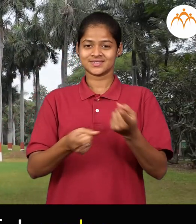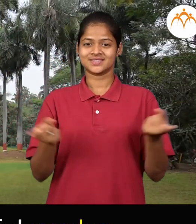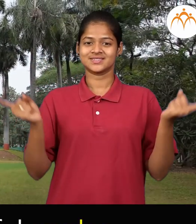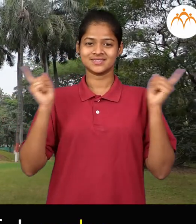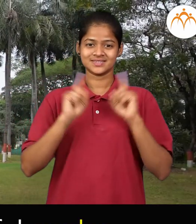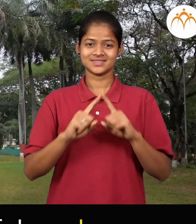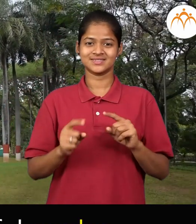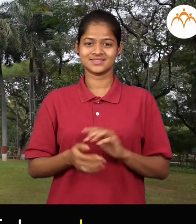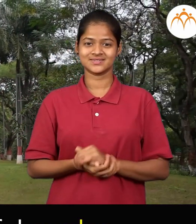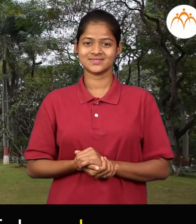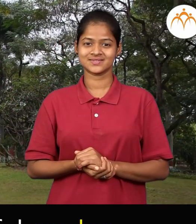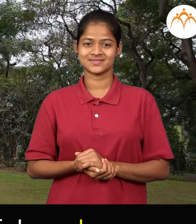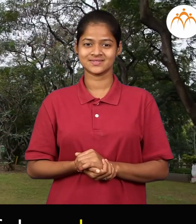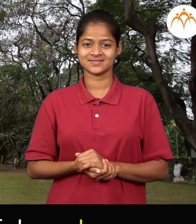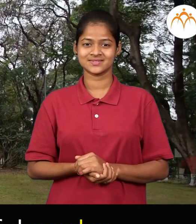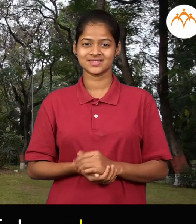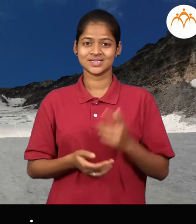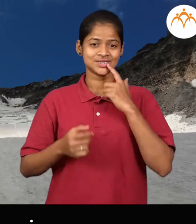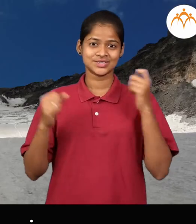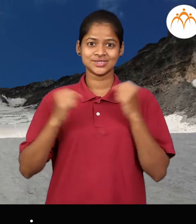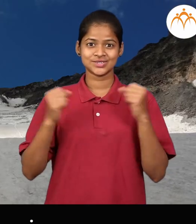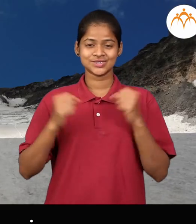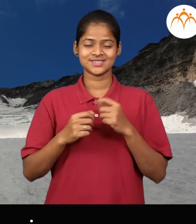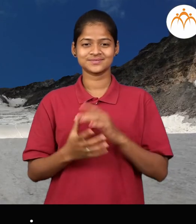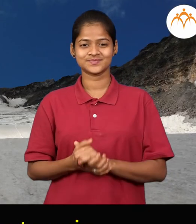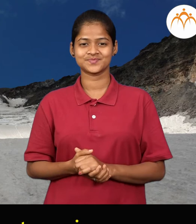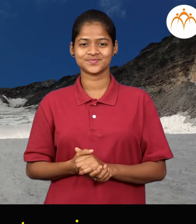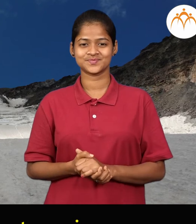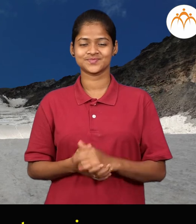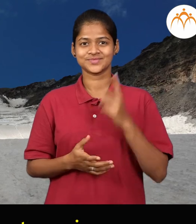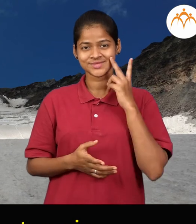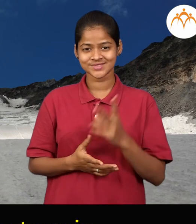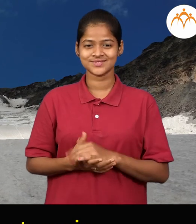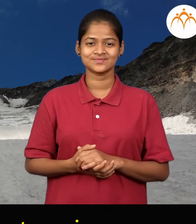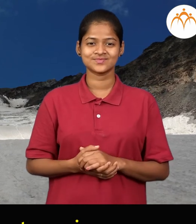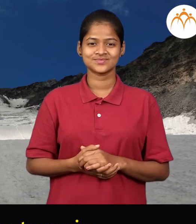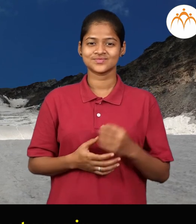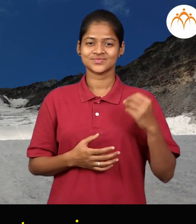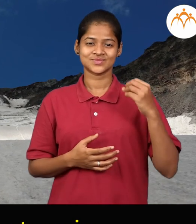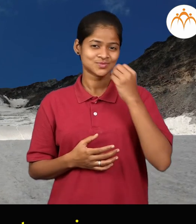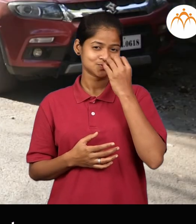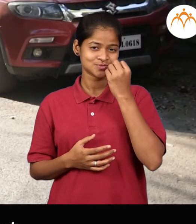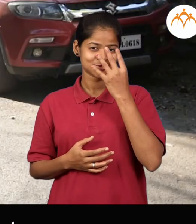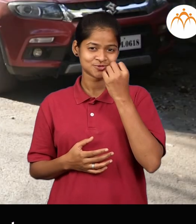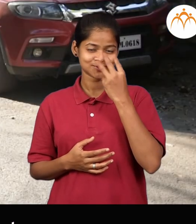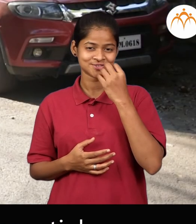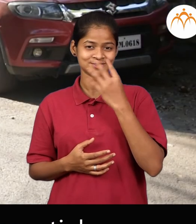This is a beautiful garden. Snowy terrain. This is a snowy terrain. Sunlight. Sunlight.